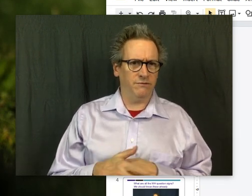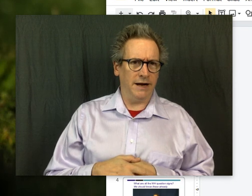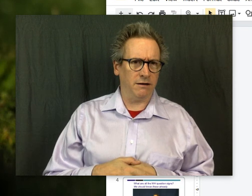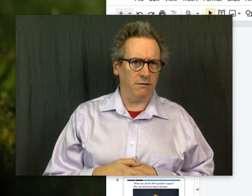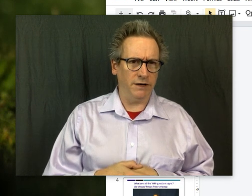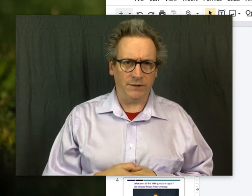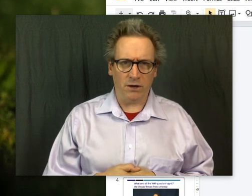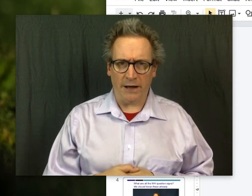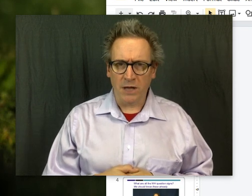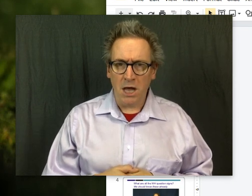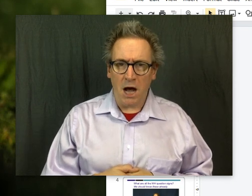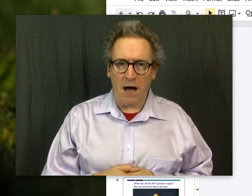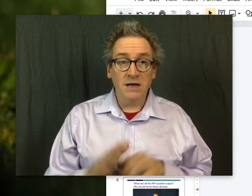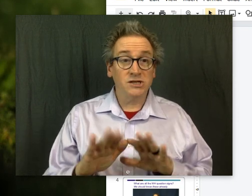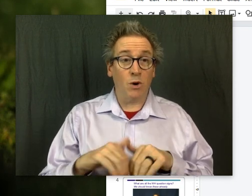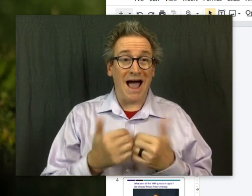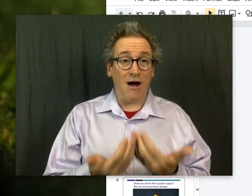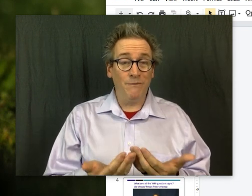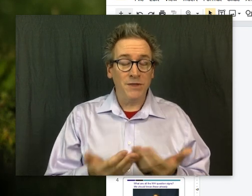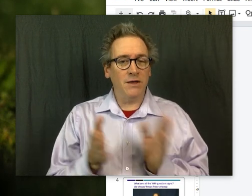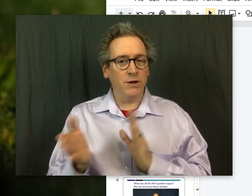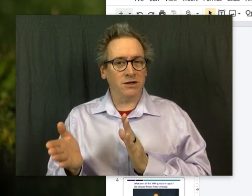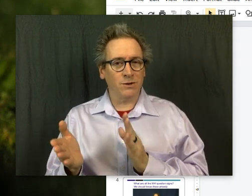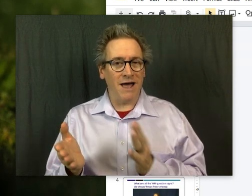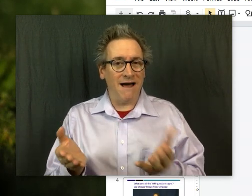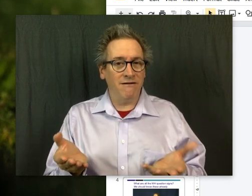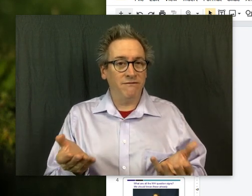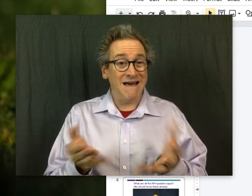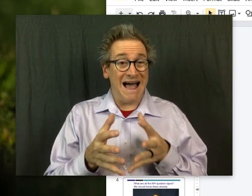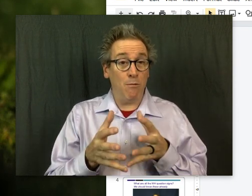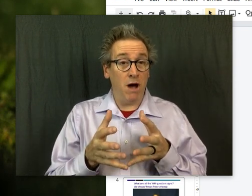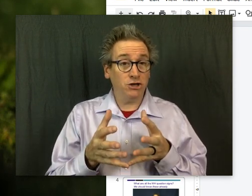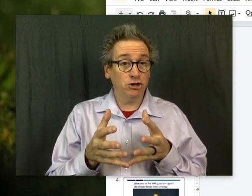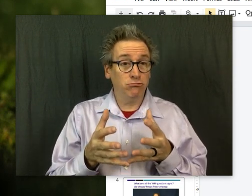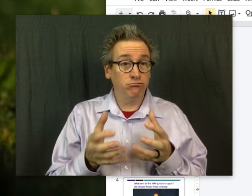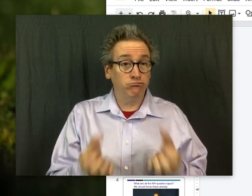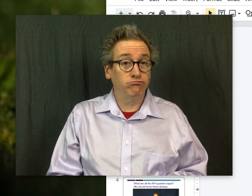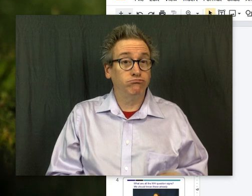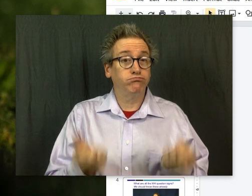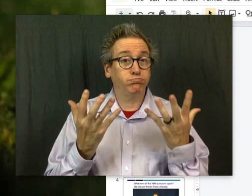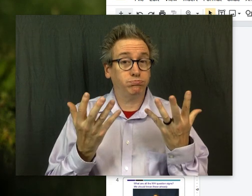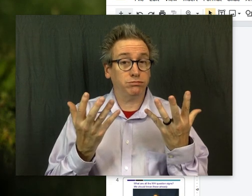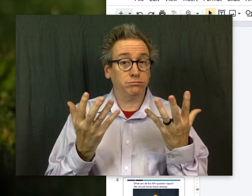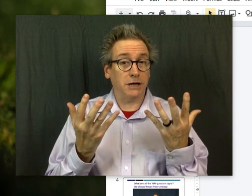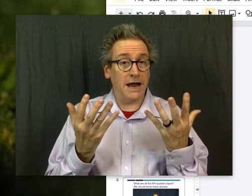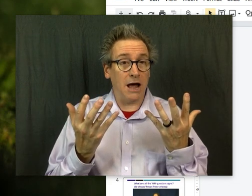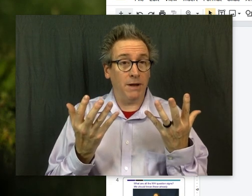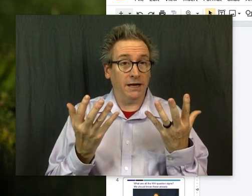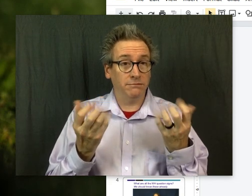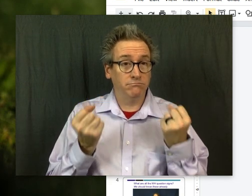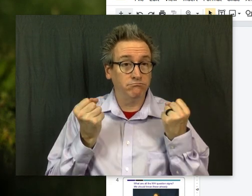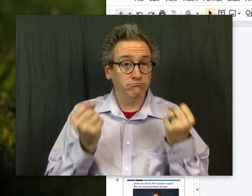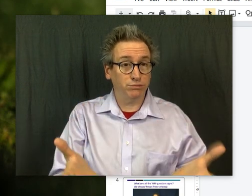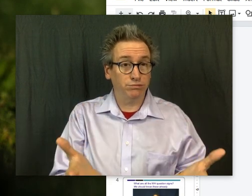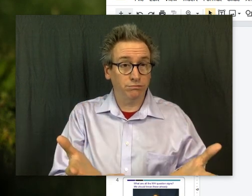yourself macaroni. Okay. So how. Then we also have how much and how